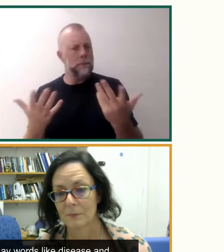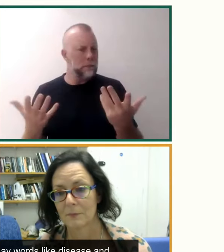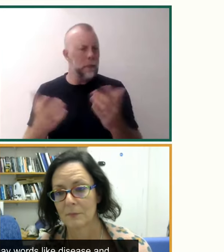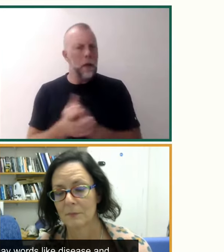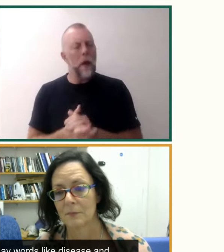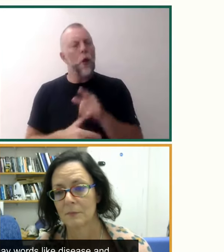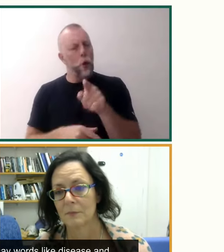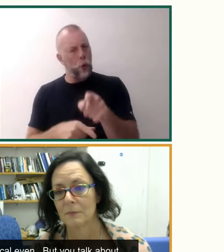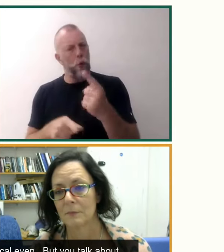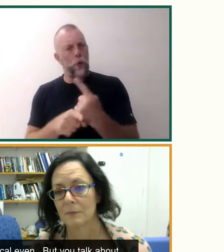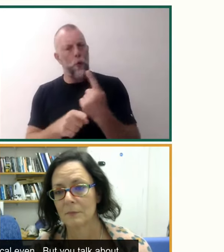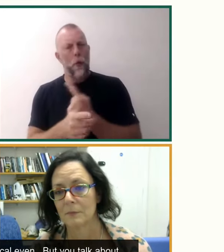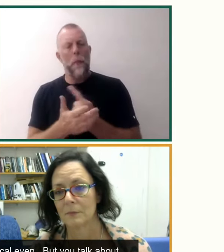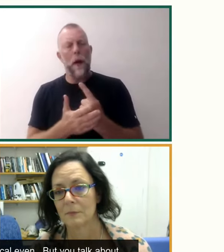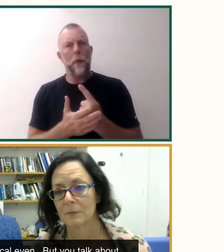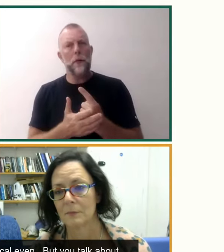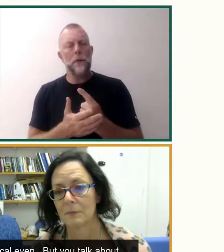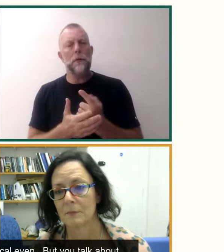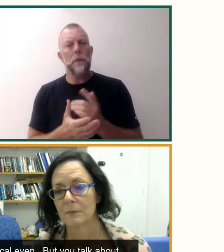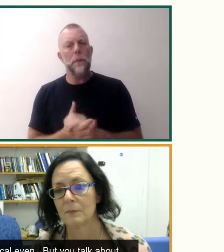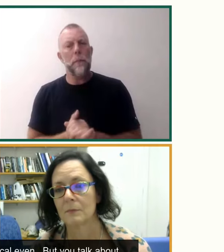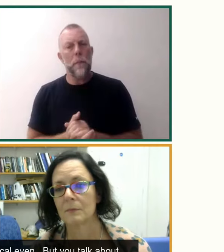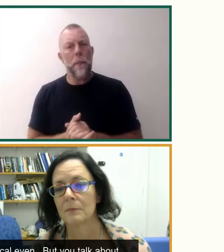needing really to